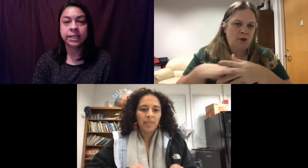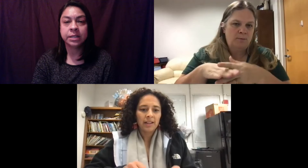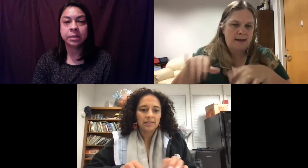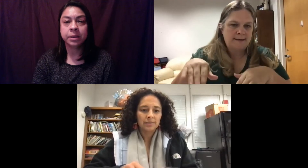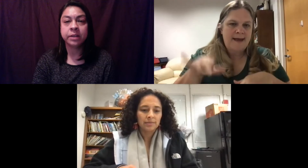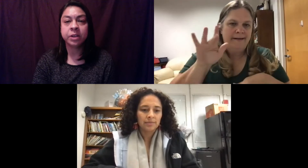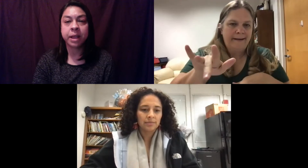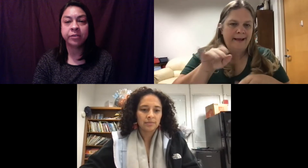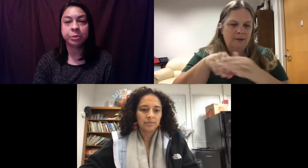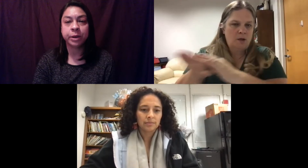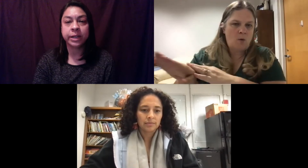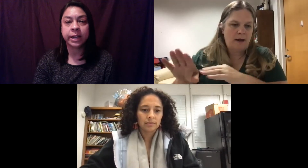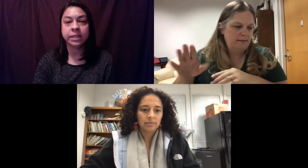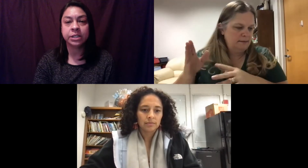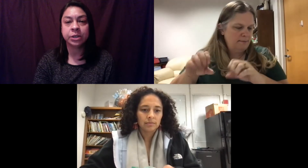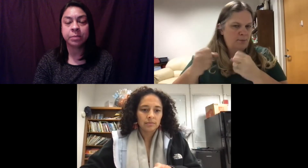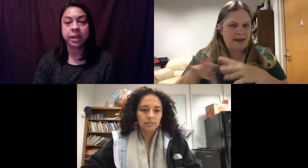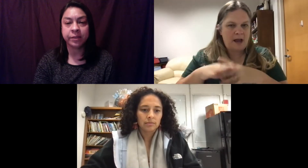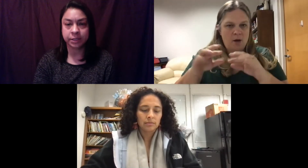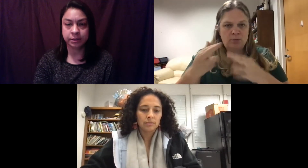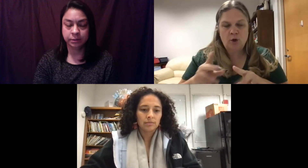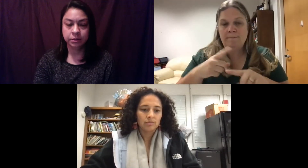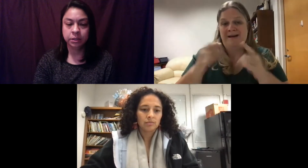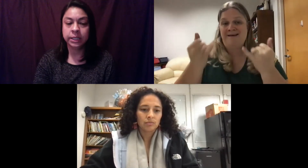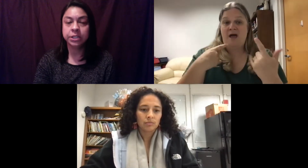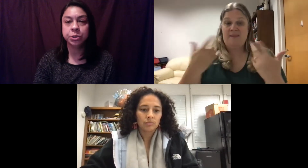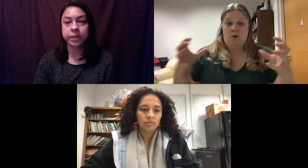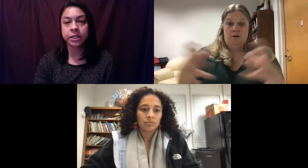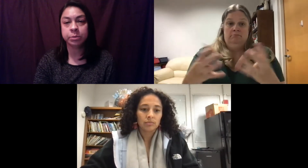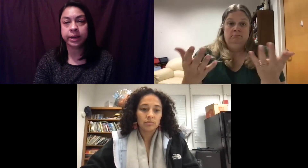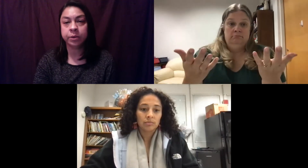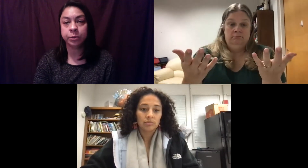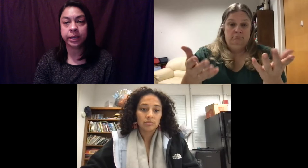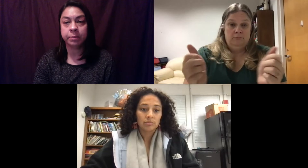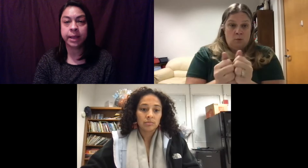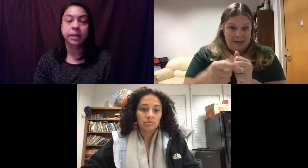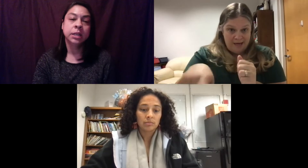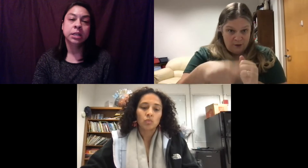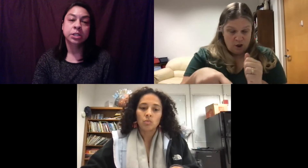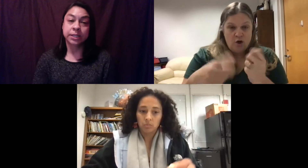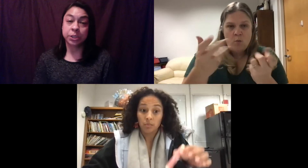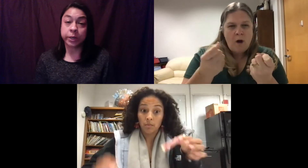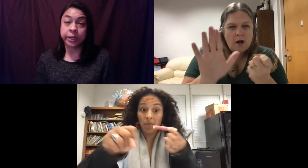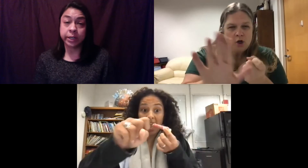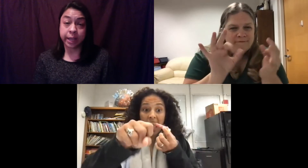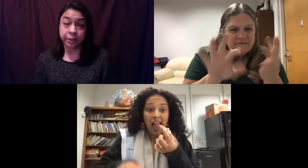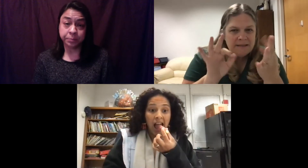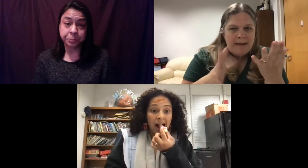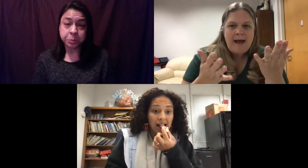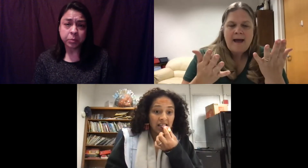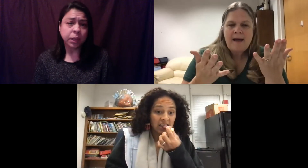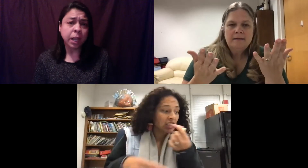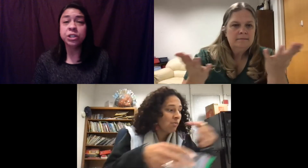Right, they said they may not have come back from their break yet, so they may have to click to join into the breakout room when they come back. So since we're here